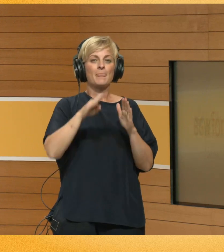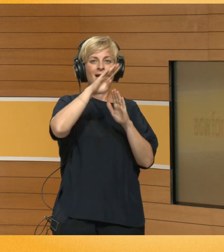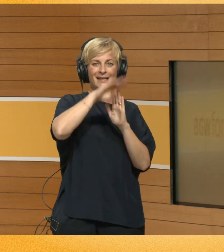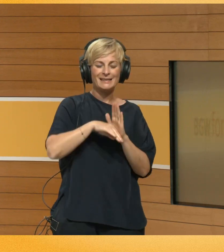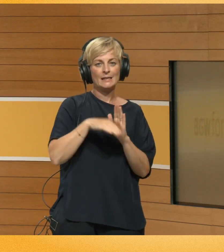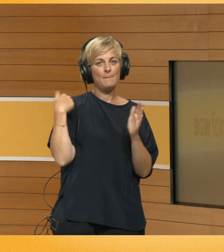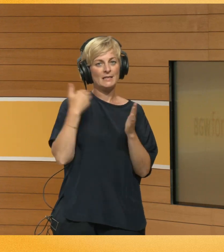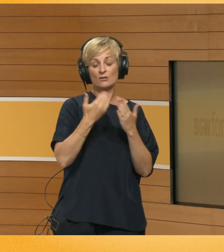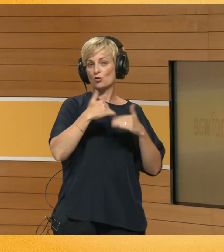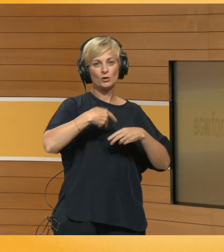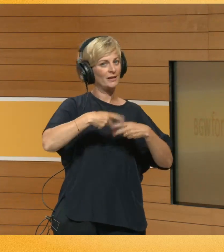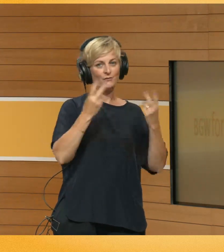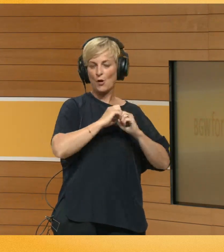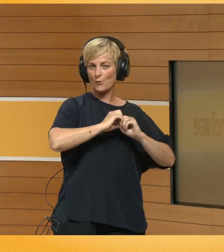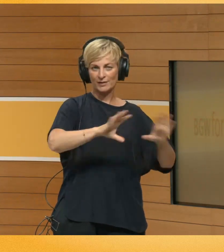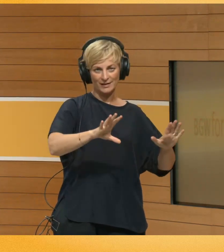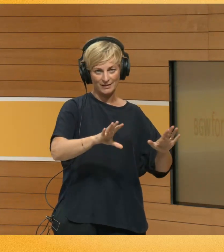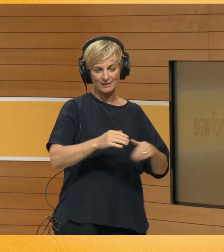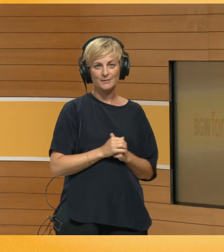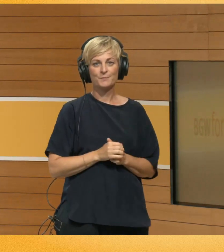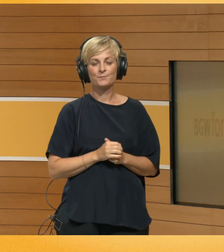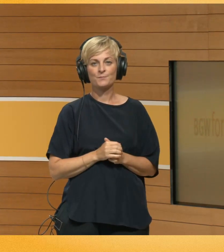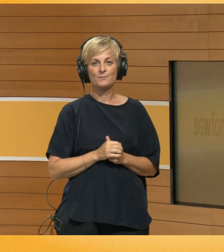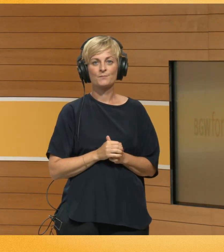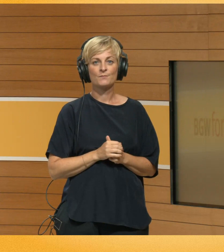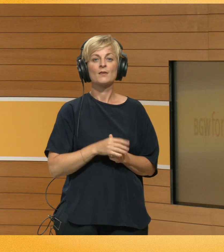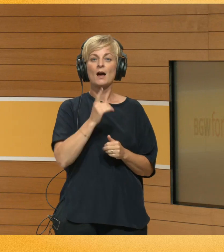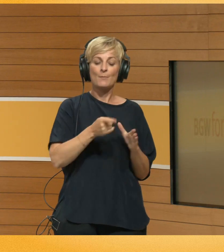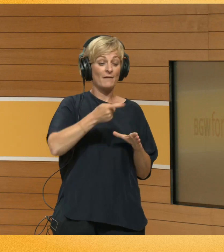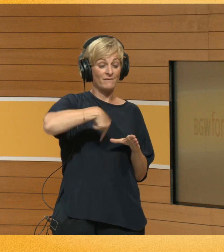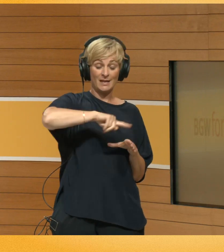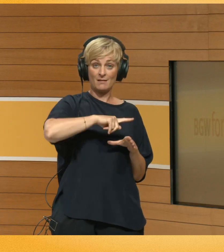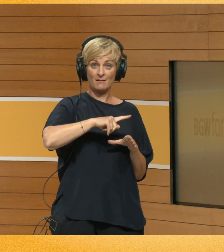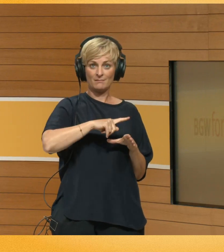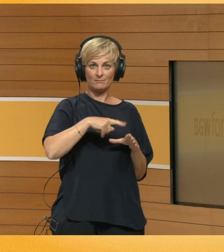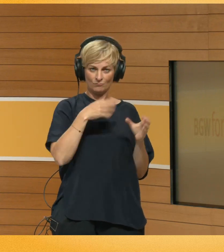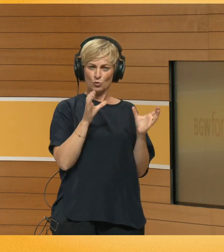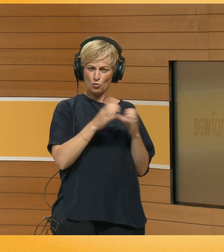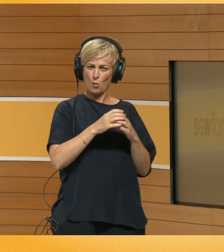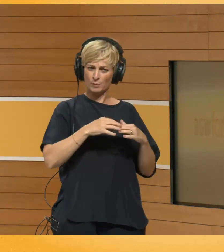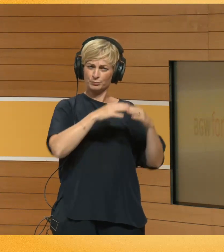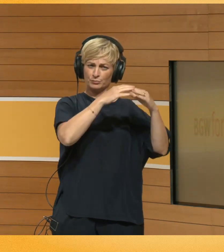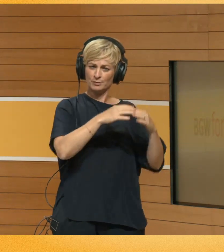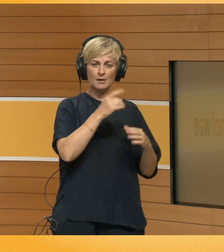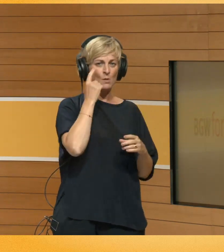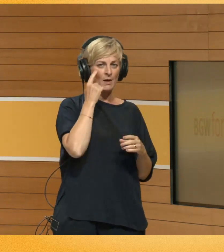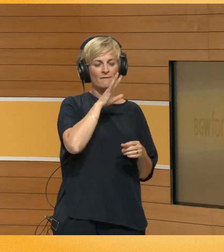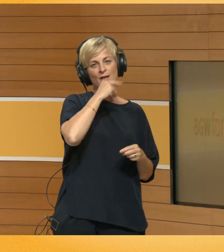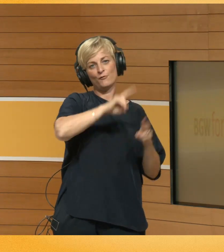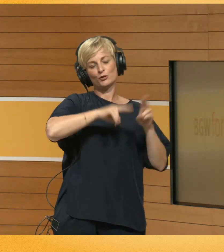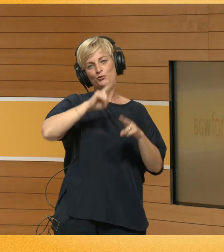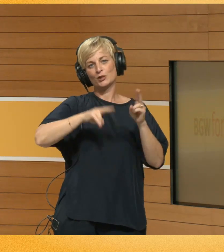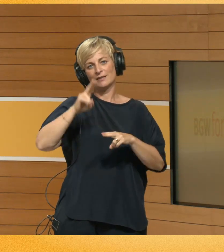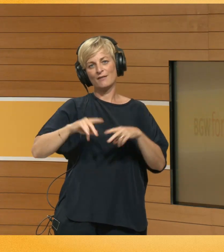in different podiums around the world, like I am here, talking about this just to create awareness and also